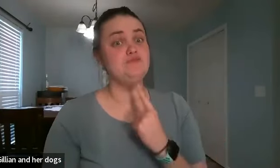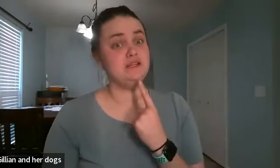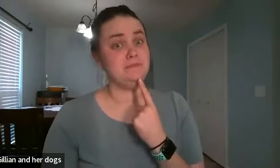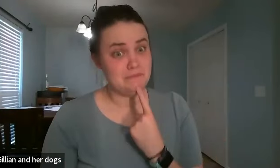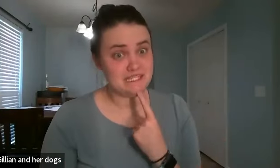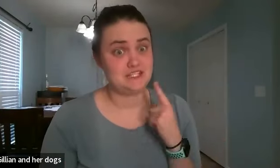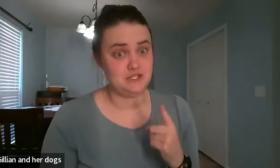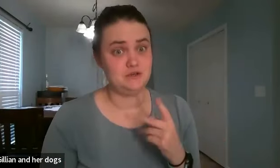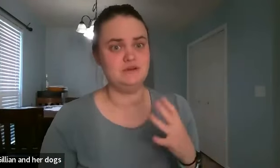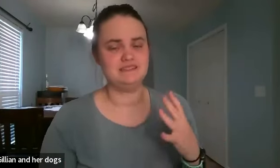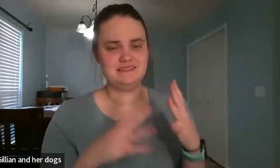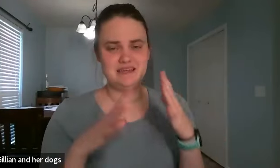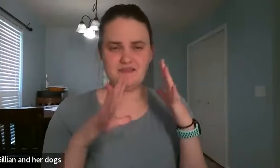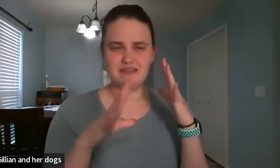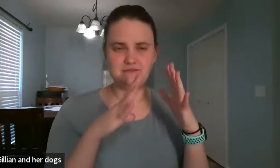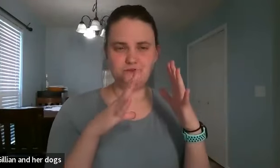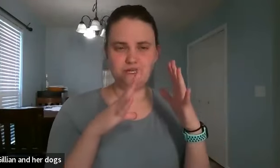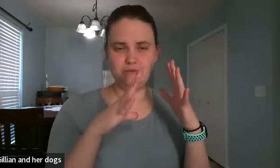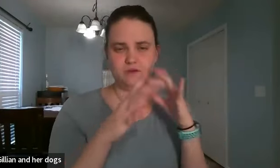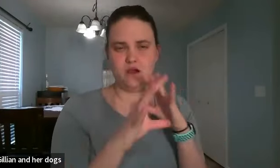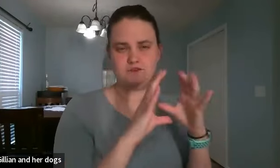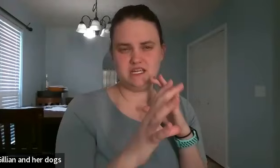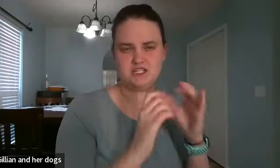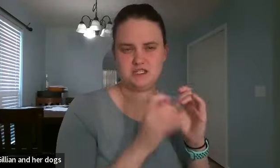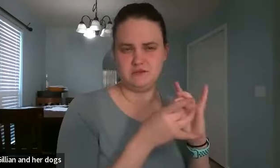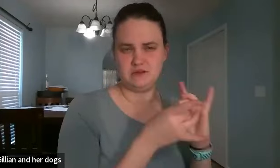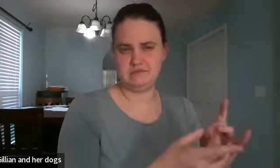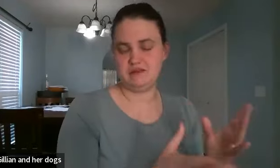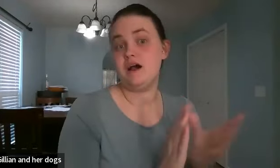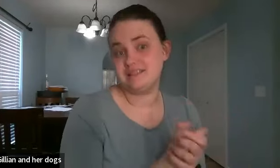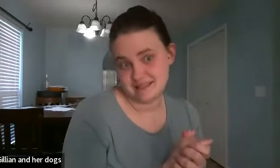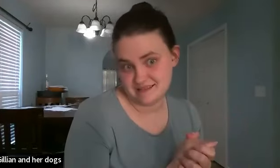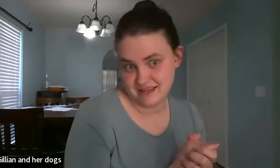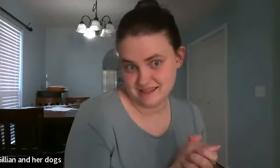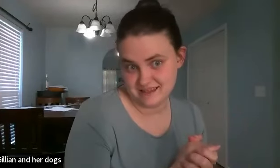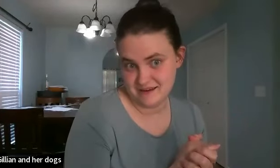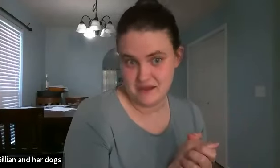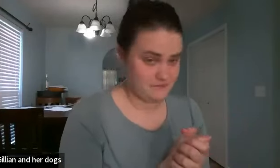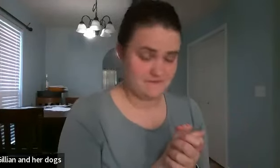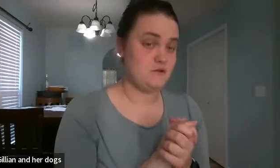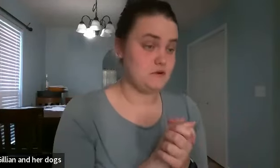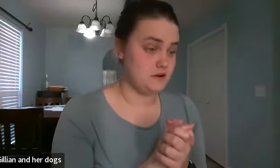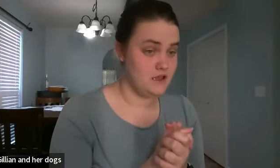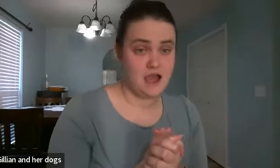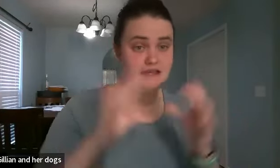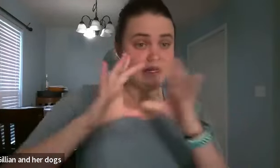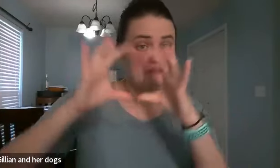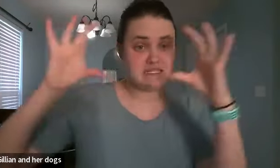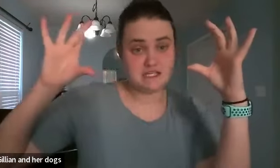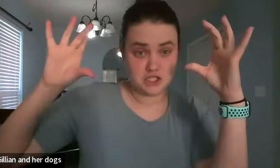really missed you, it's that different conversation context. Like I said, my favorite word, I need to get a big sticker and